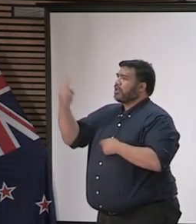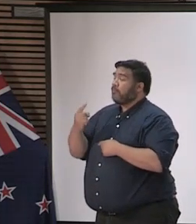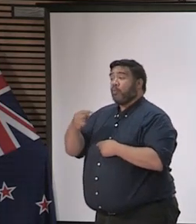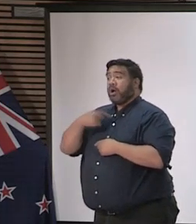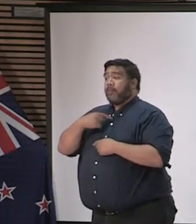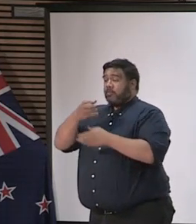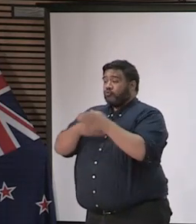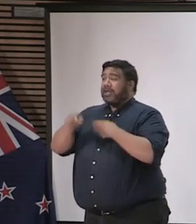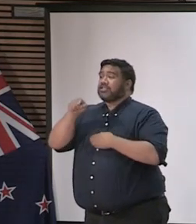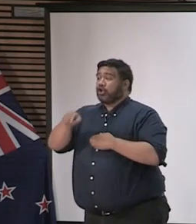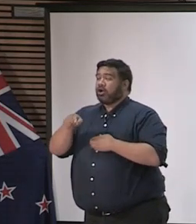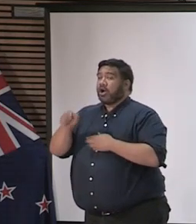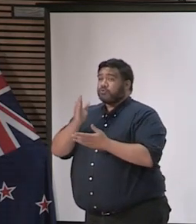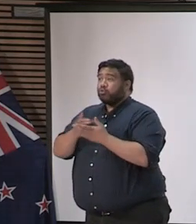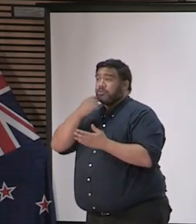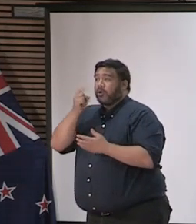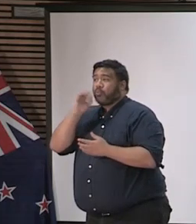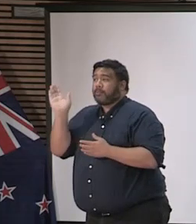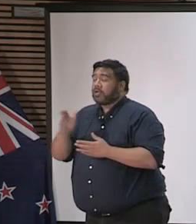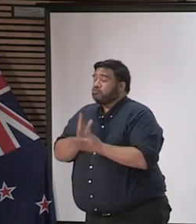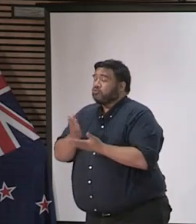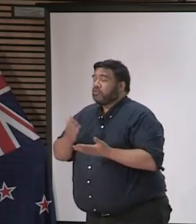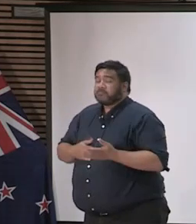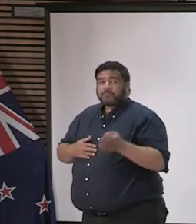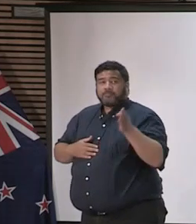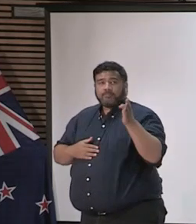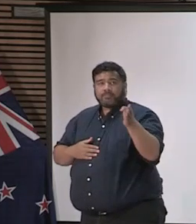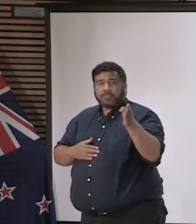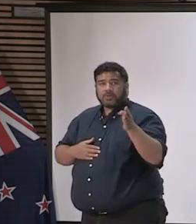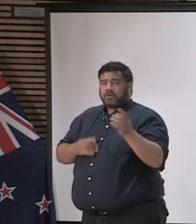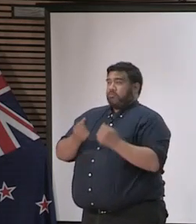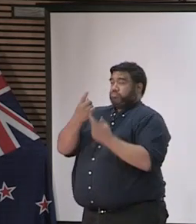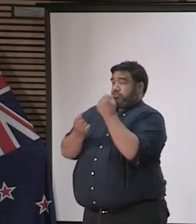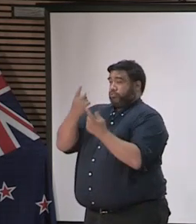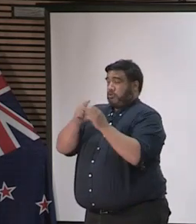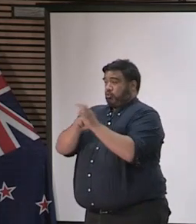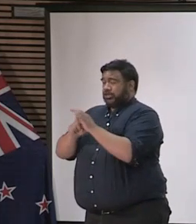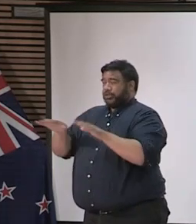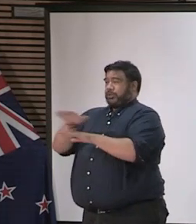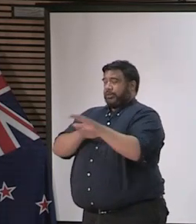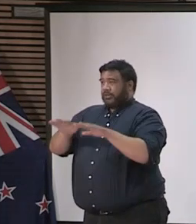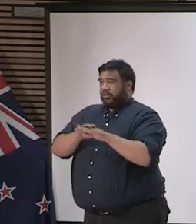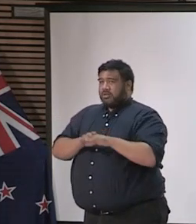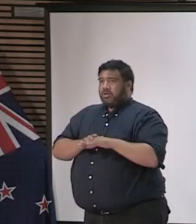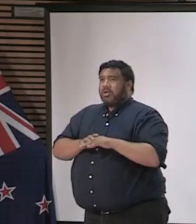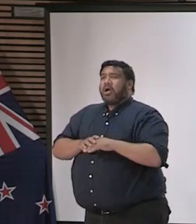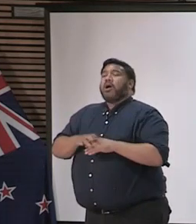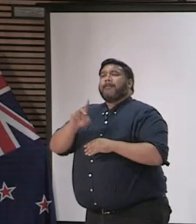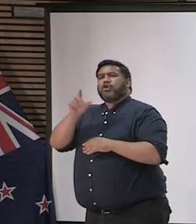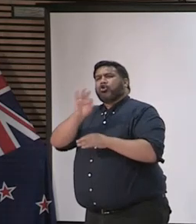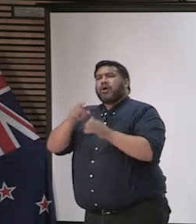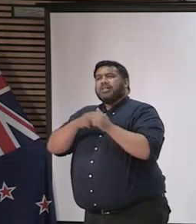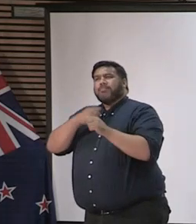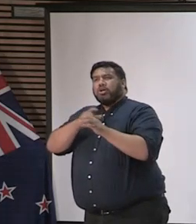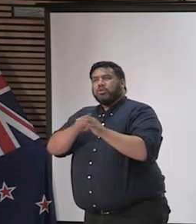stead, but I'm sure she'll be back tomorrow. Sam, up the back. On the parliamentary It doesn't process. answer the question. Yeah, you didn't answer Why the is she question. not here today? Well, you can ask her